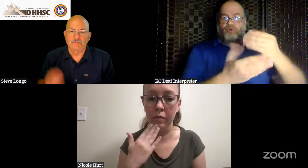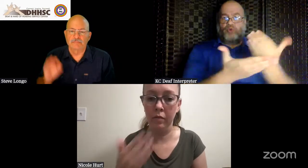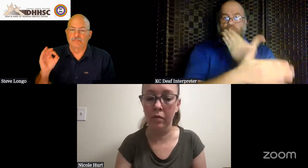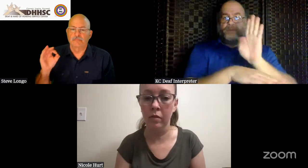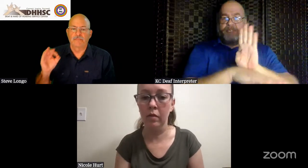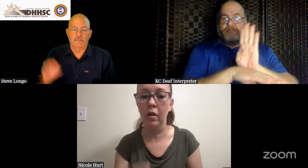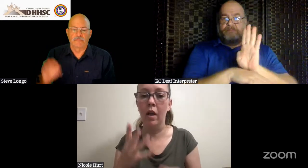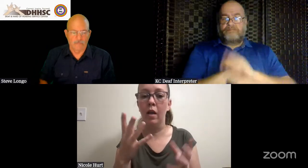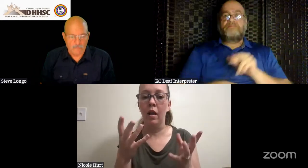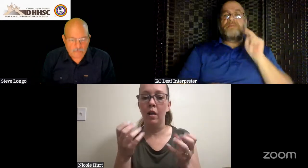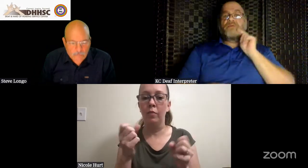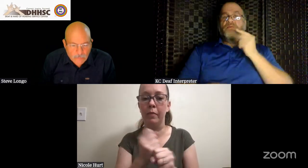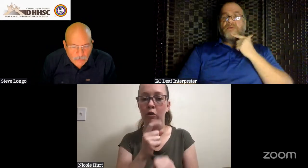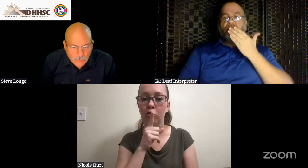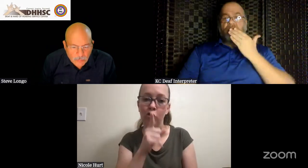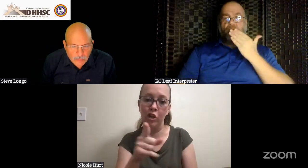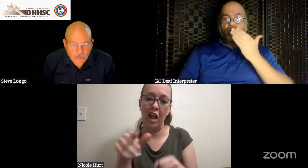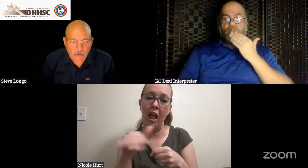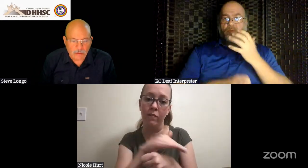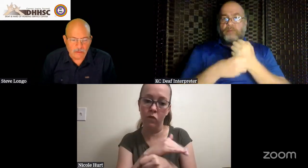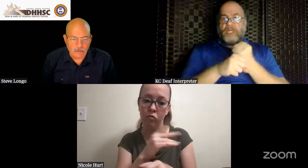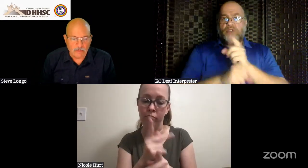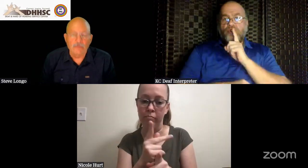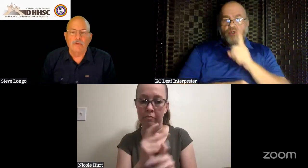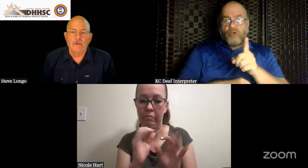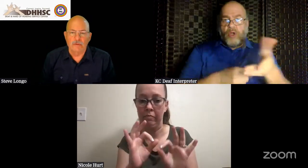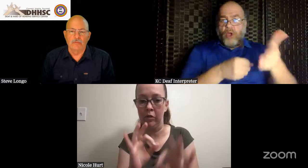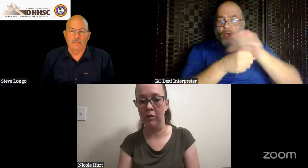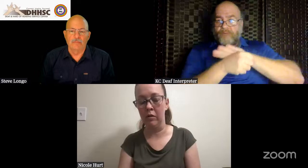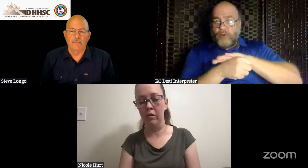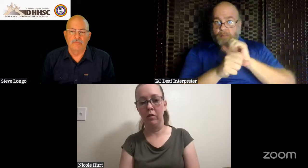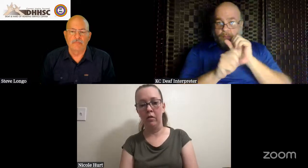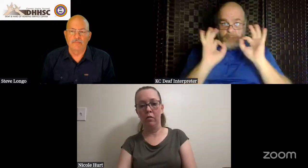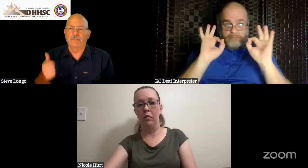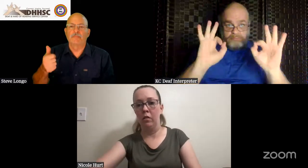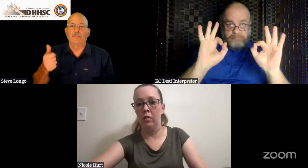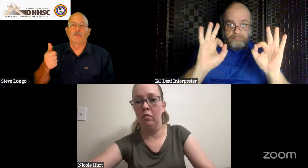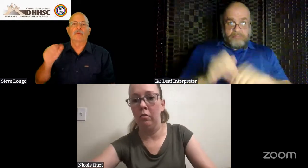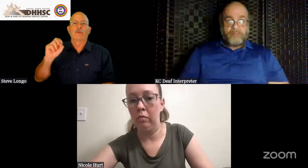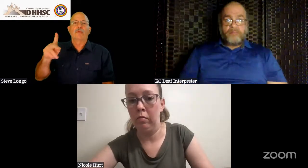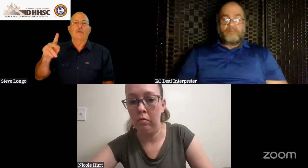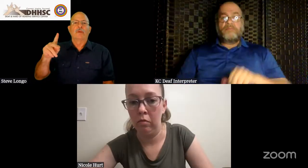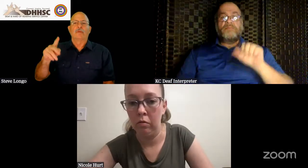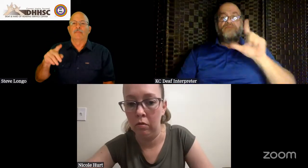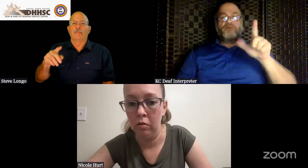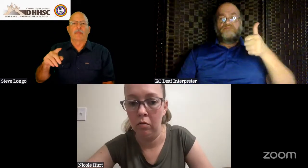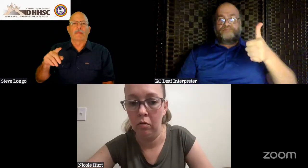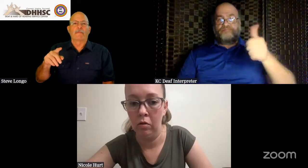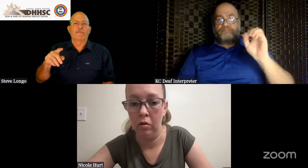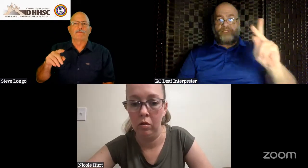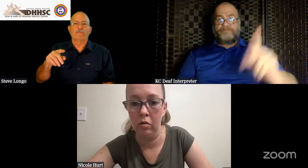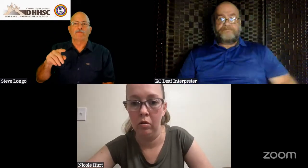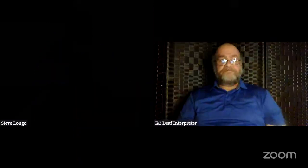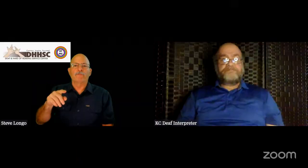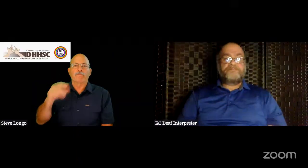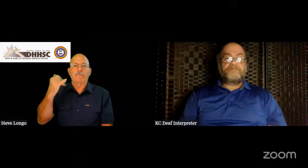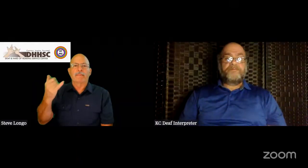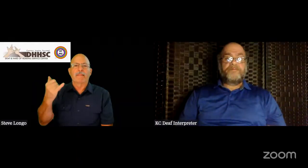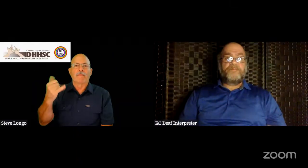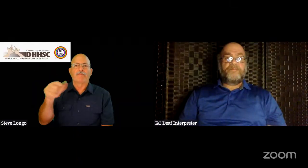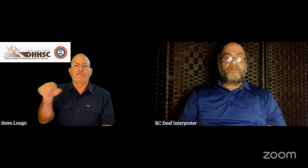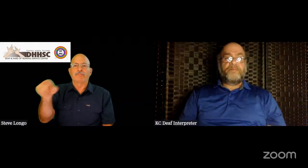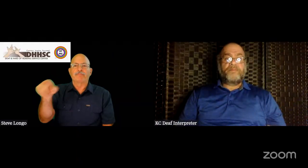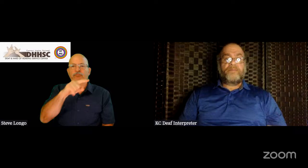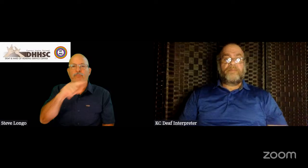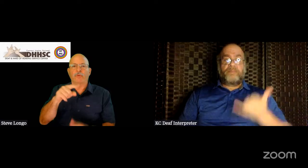And Steve Long is saying we will address that during new business. And we will make sure that that is addressed during